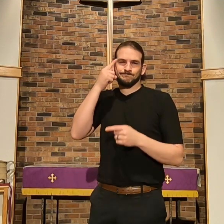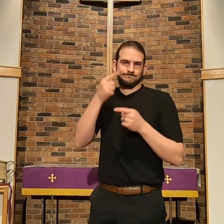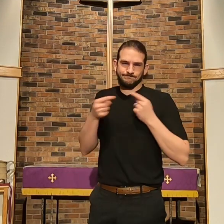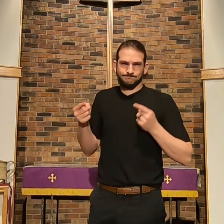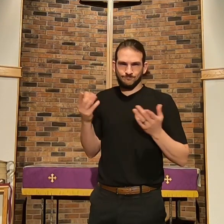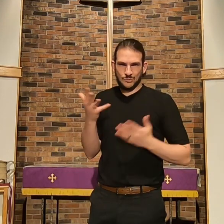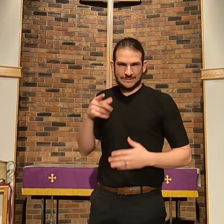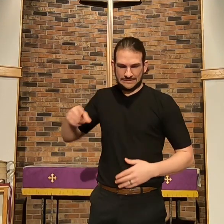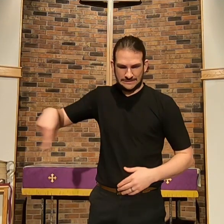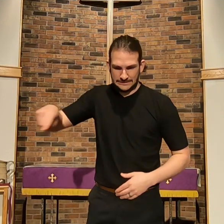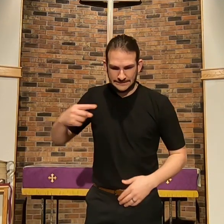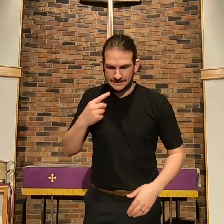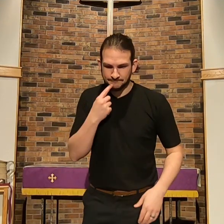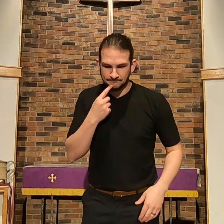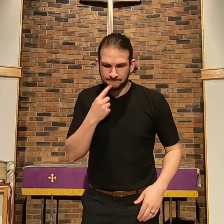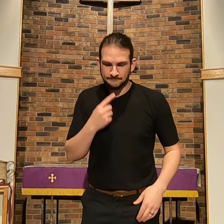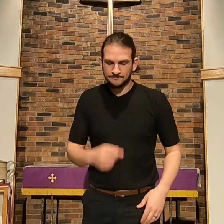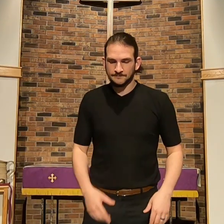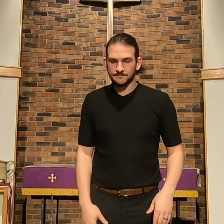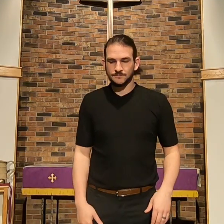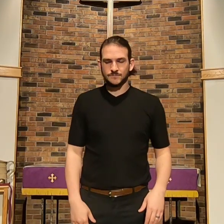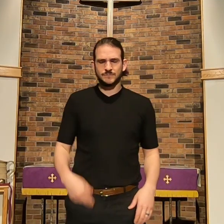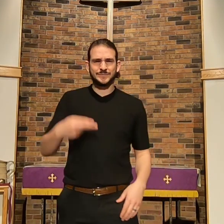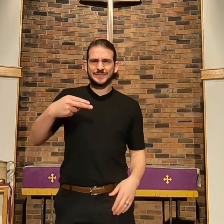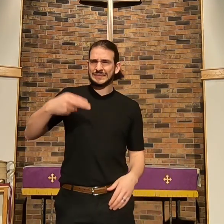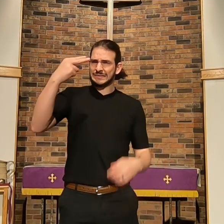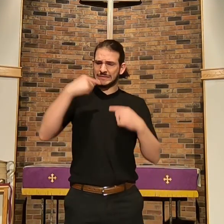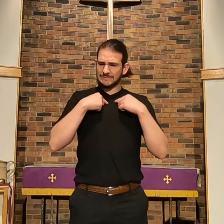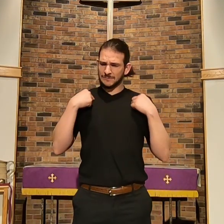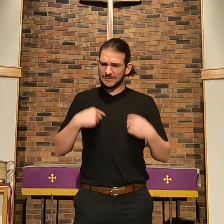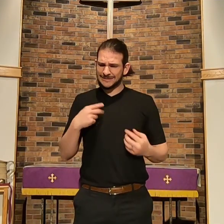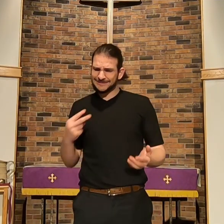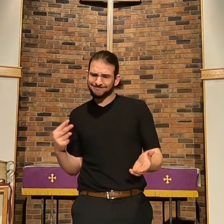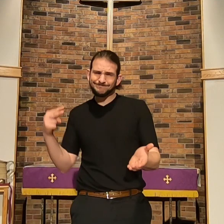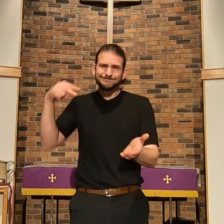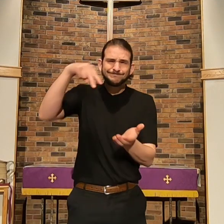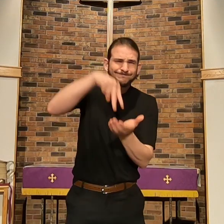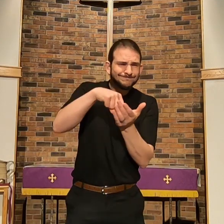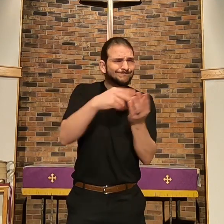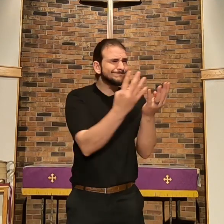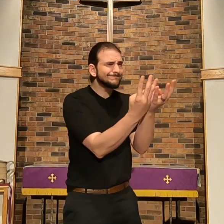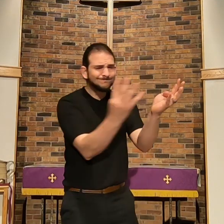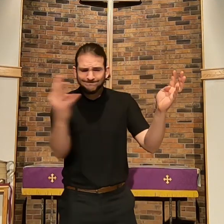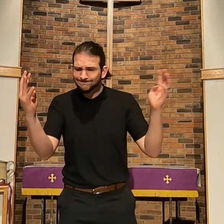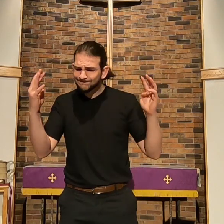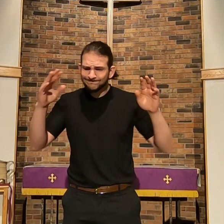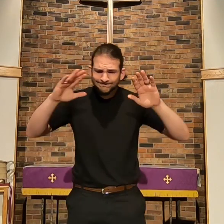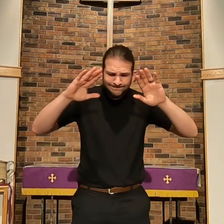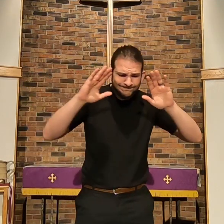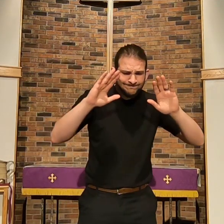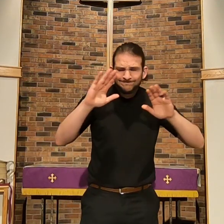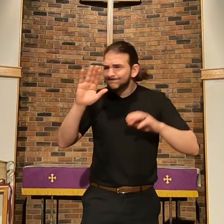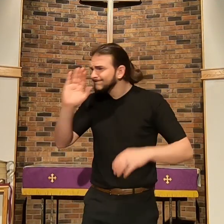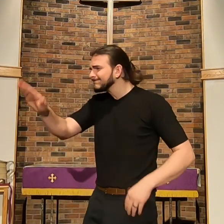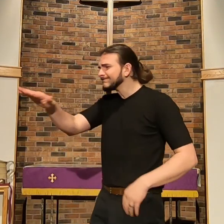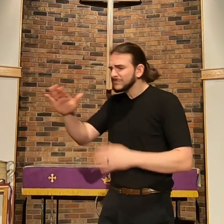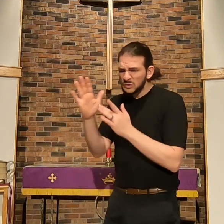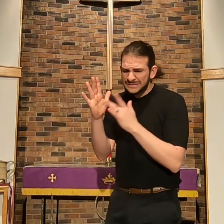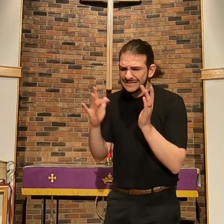even then, they did not agree on what they said. The high priest stood up in the council and asked